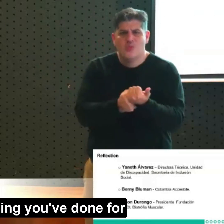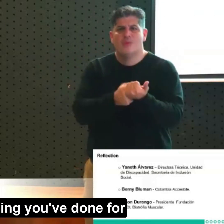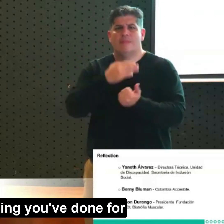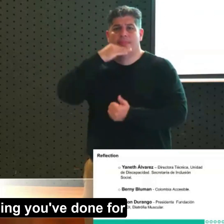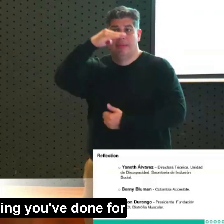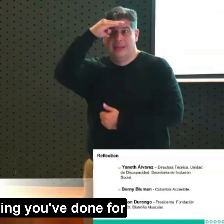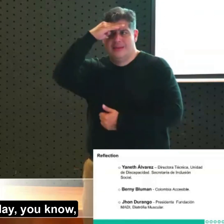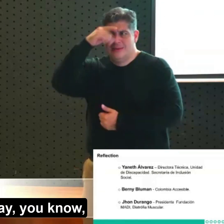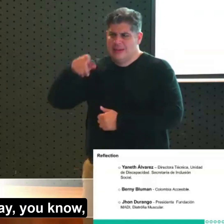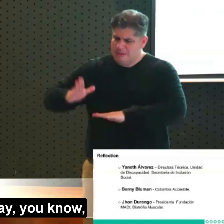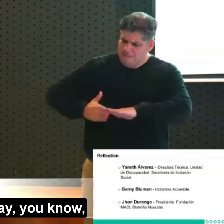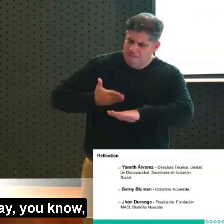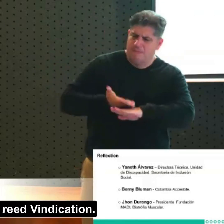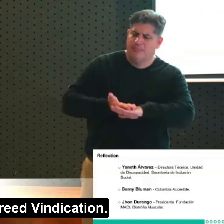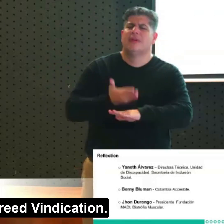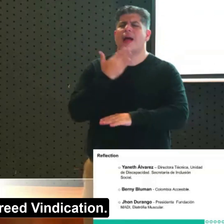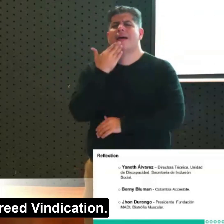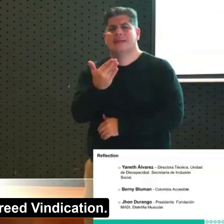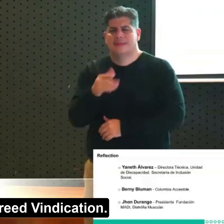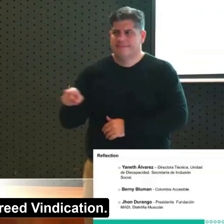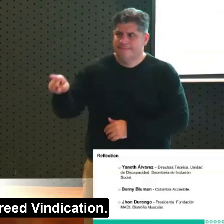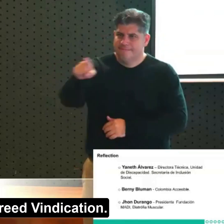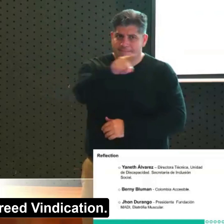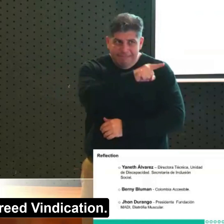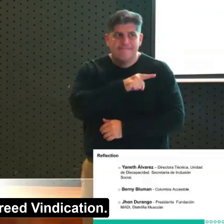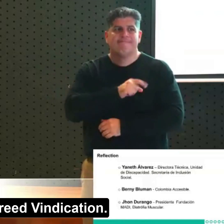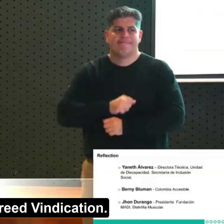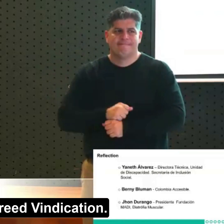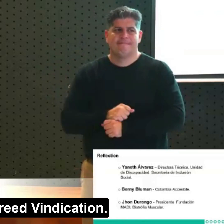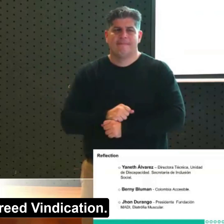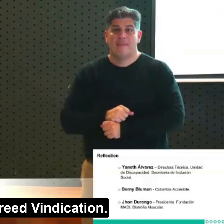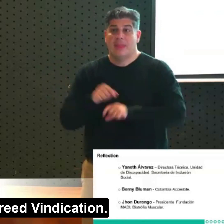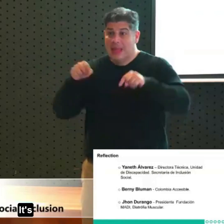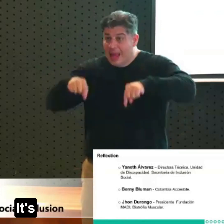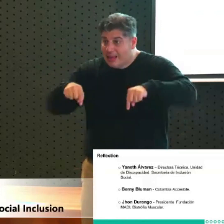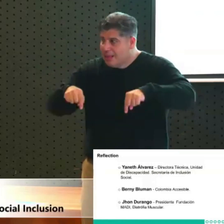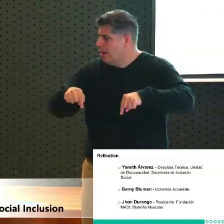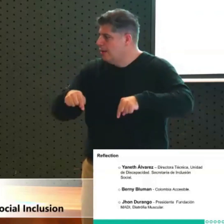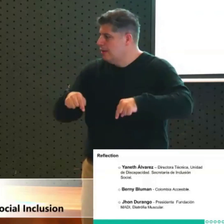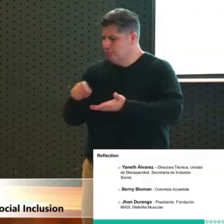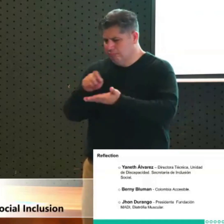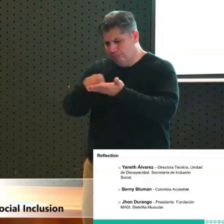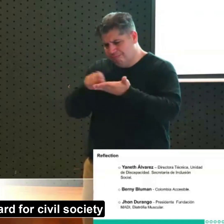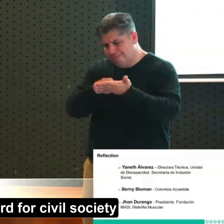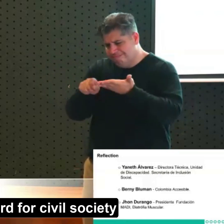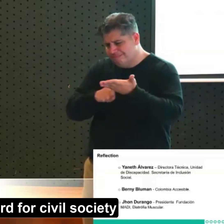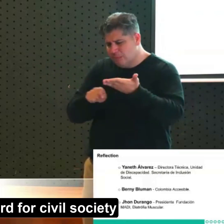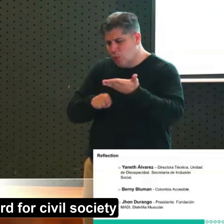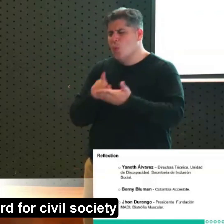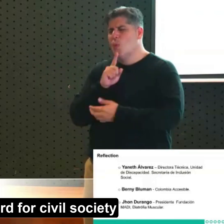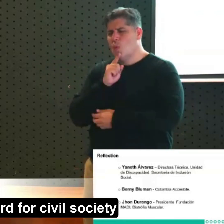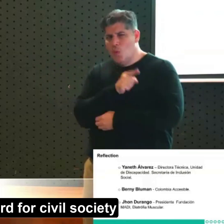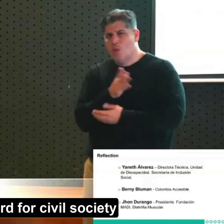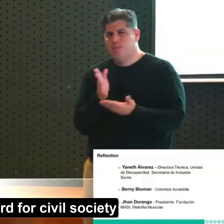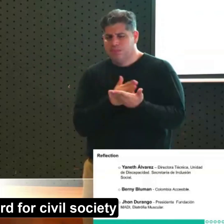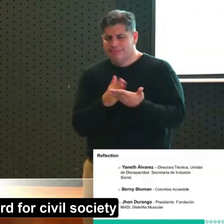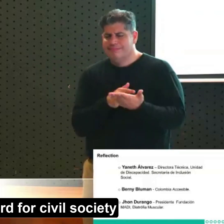For everything you've done for Medellin. And this is a vindication. It's